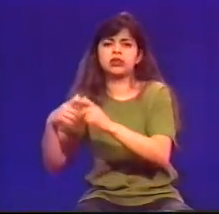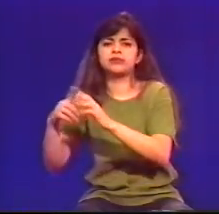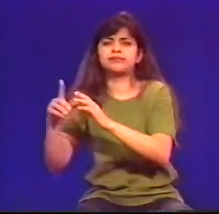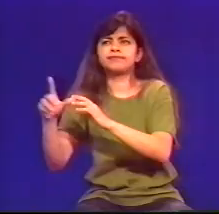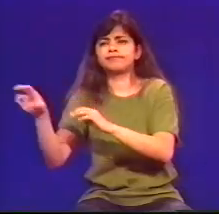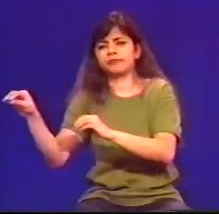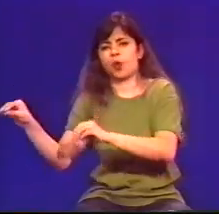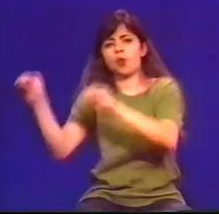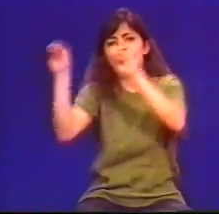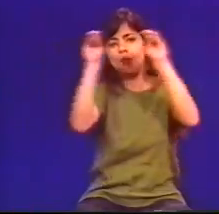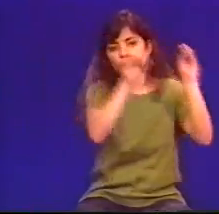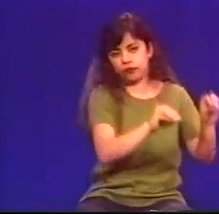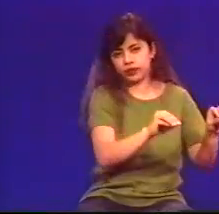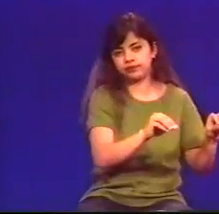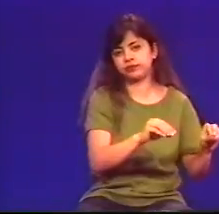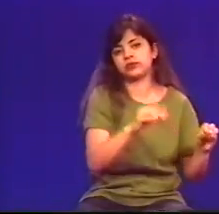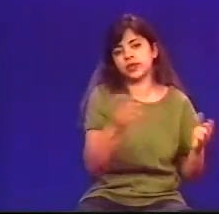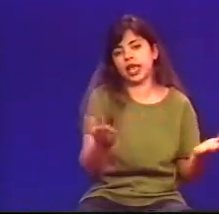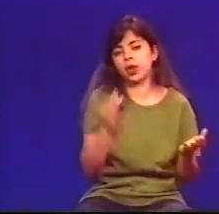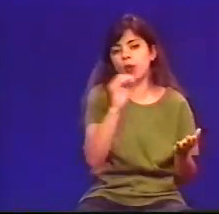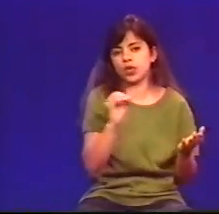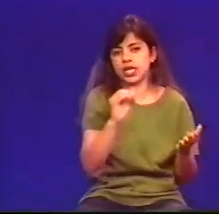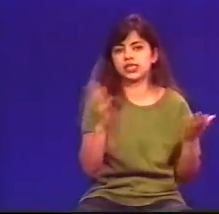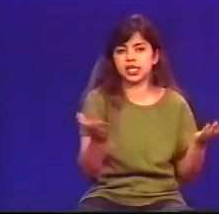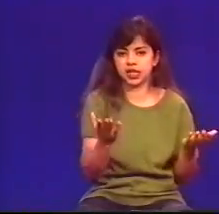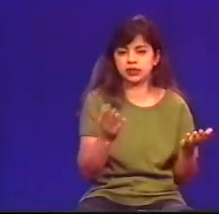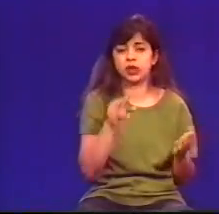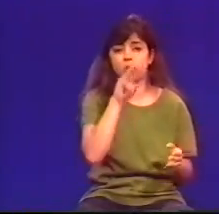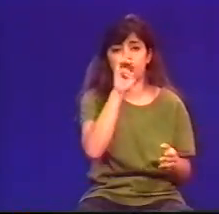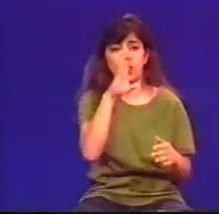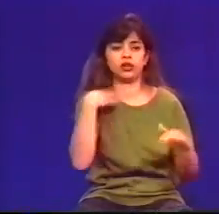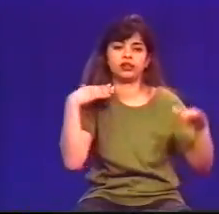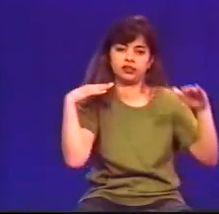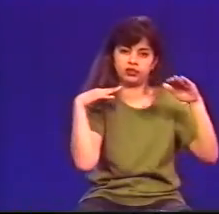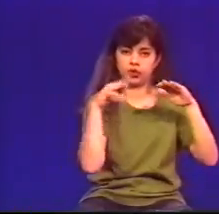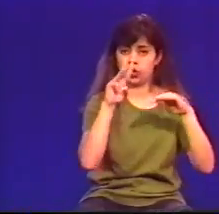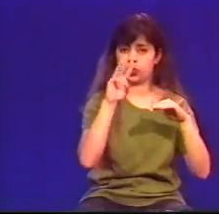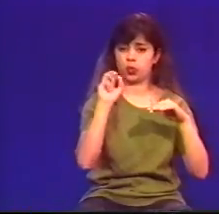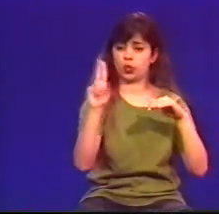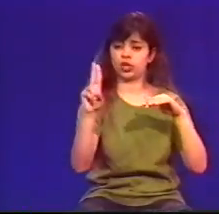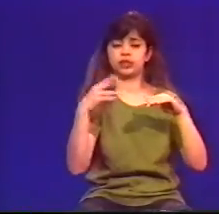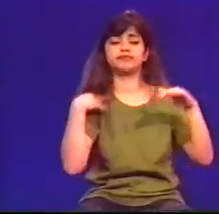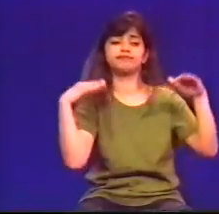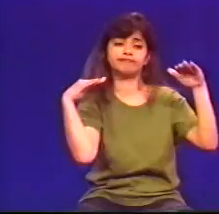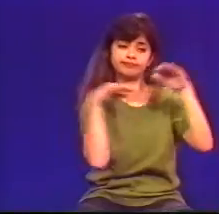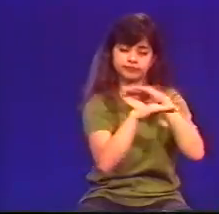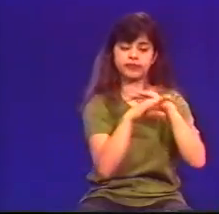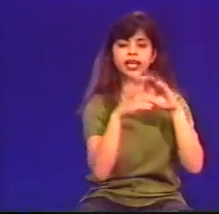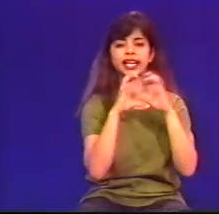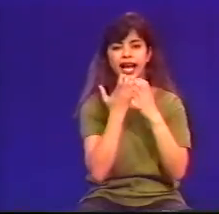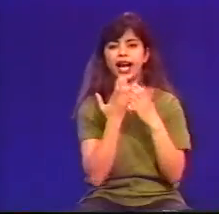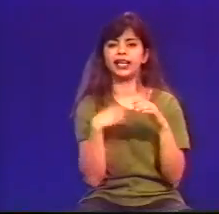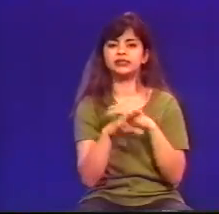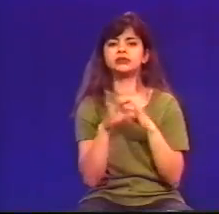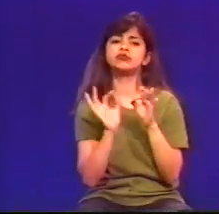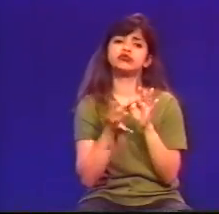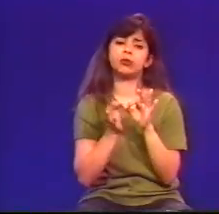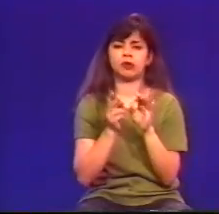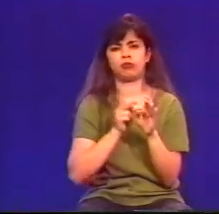Oregon and had experience with more than just one interpreter that I realized some of the things that